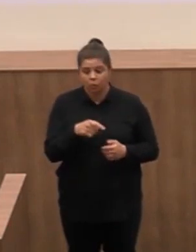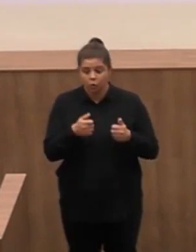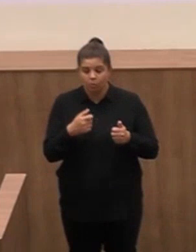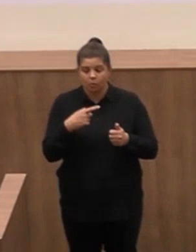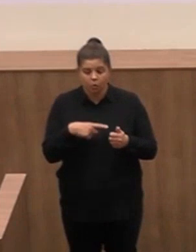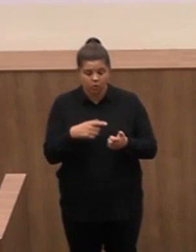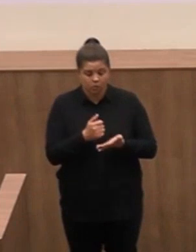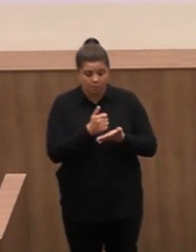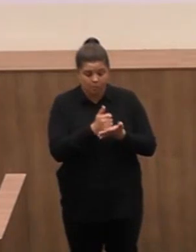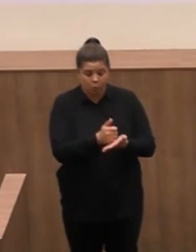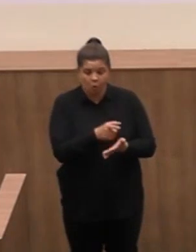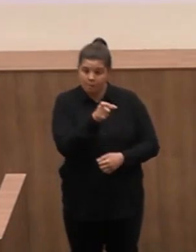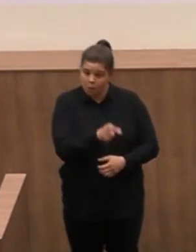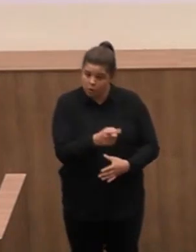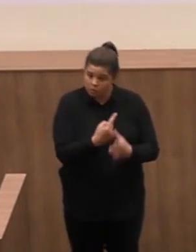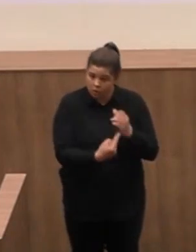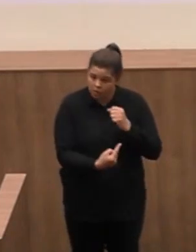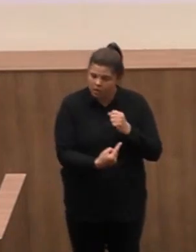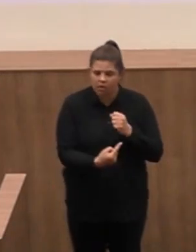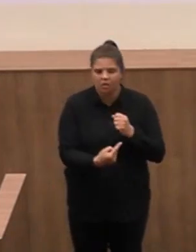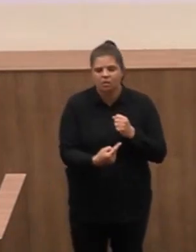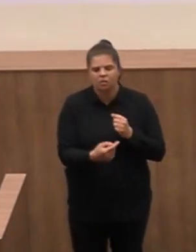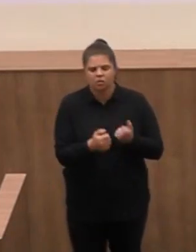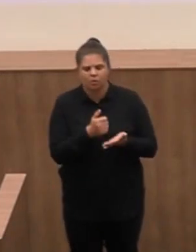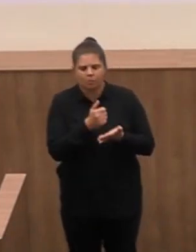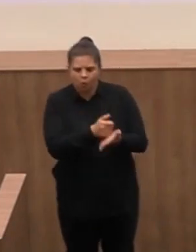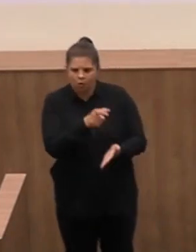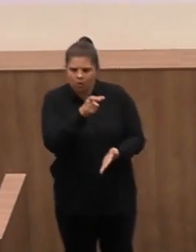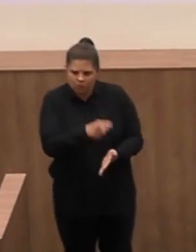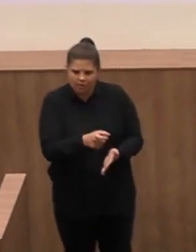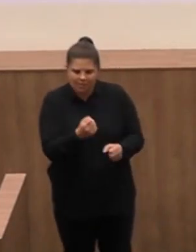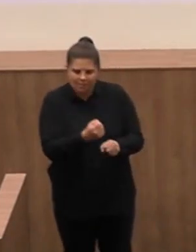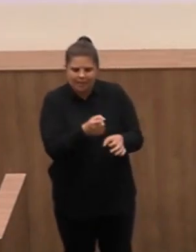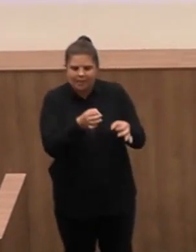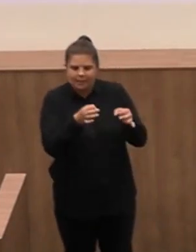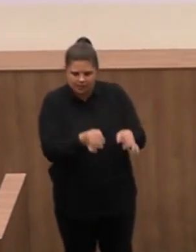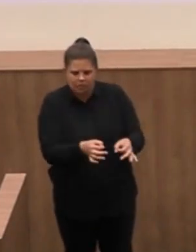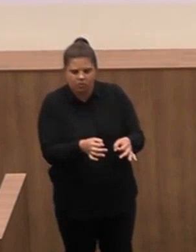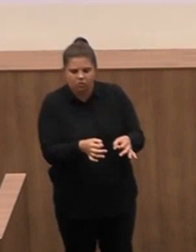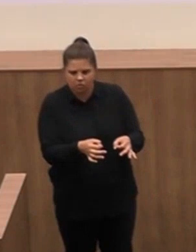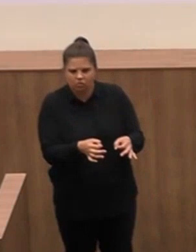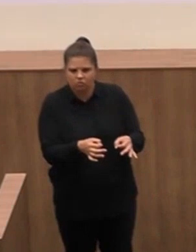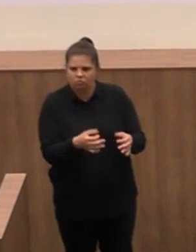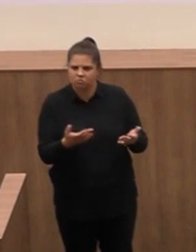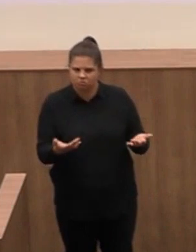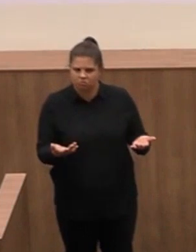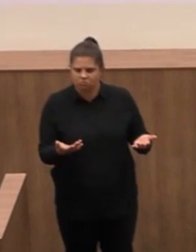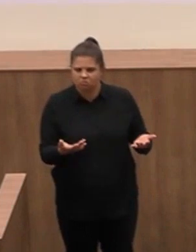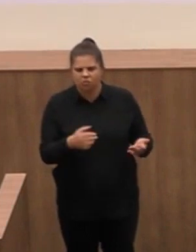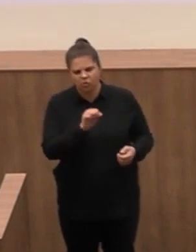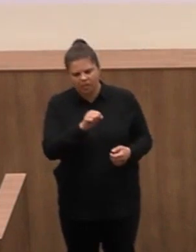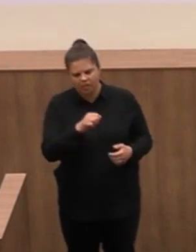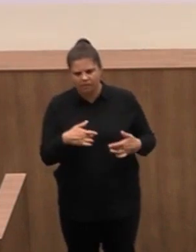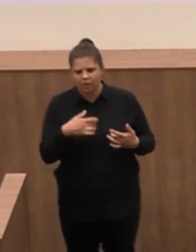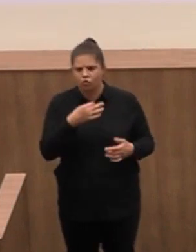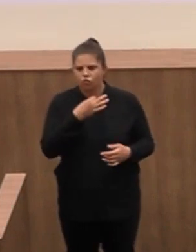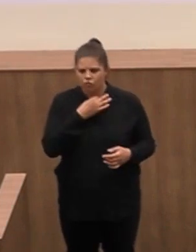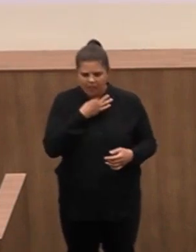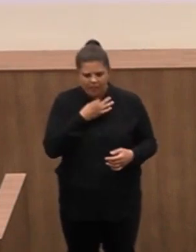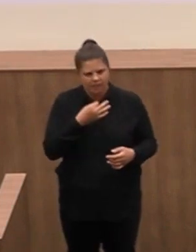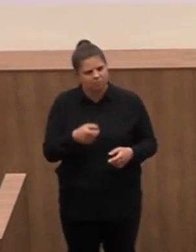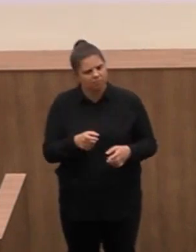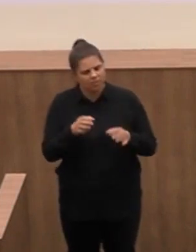but supporting the decision maker, and actually also sharing that that risk and sharing that tough decision making as